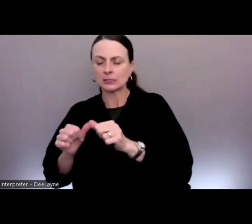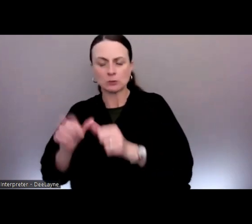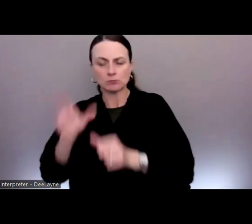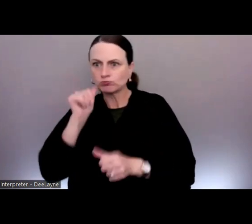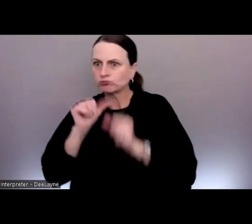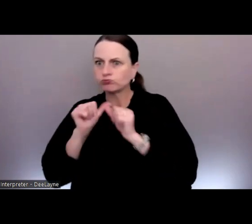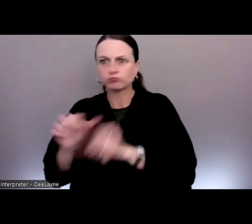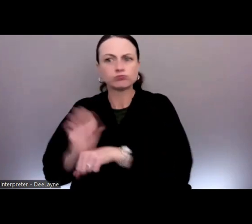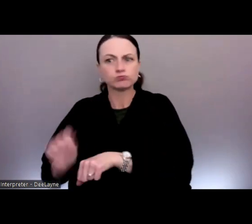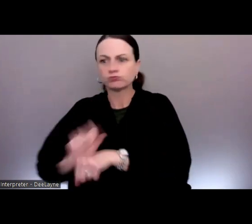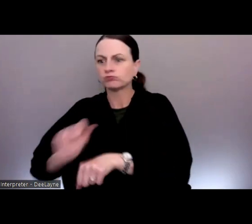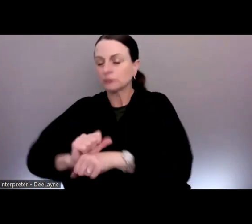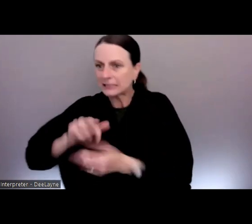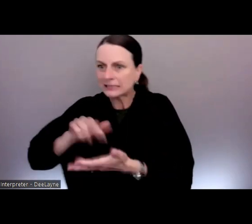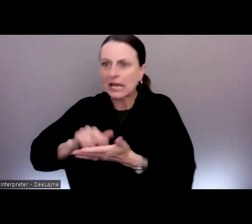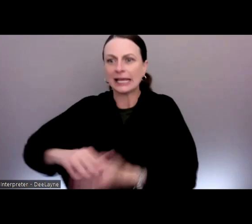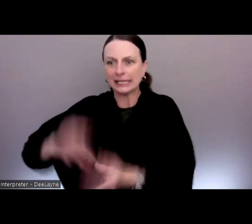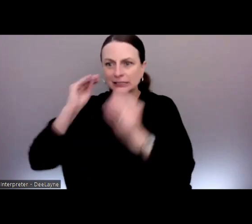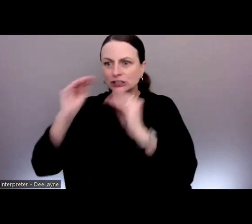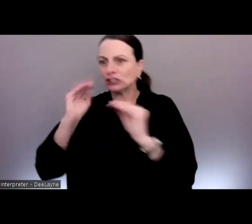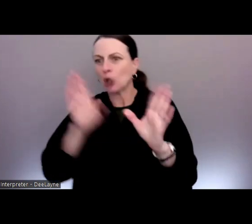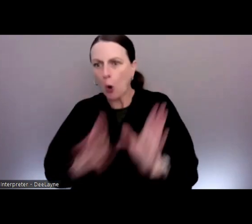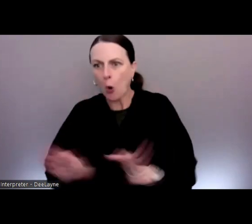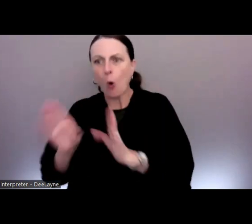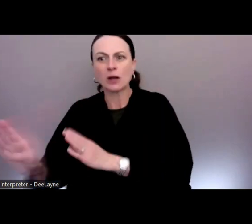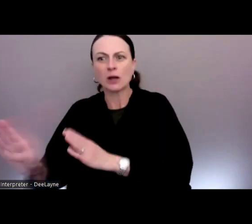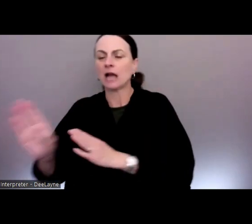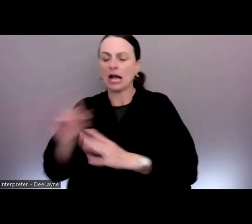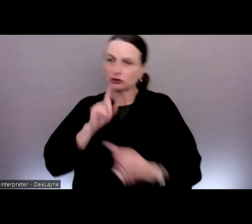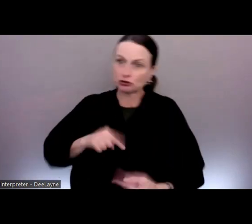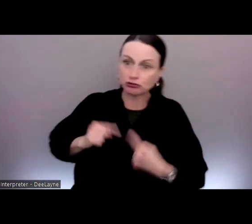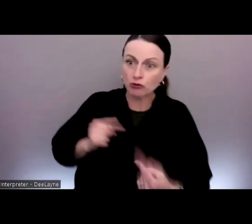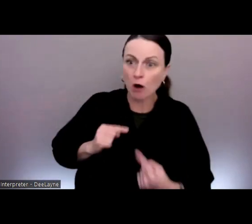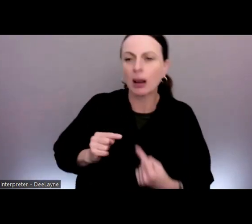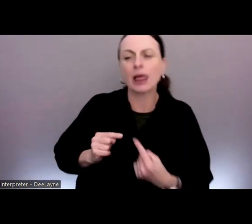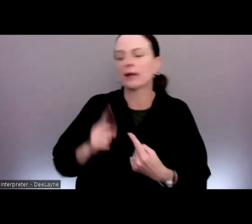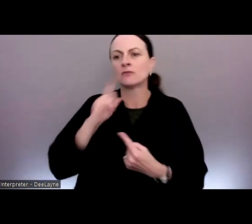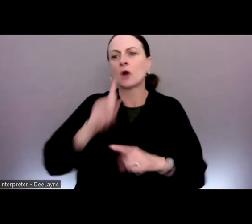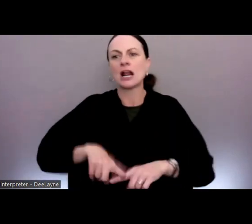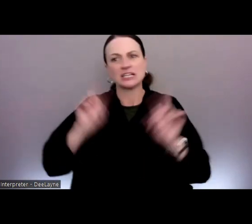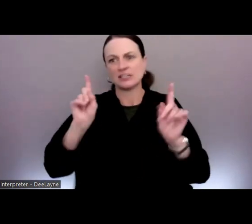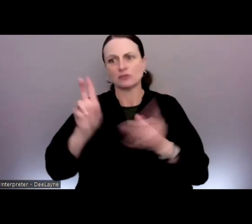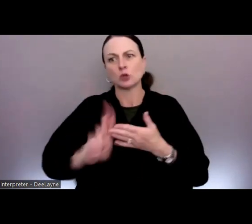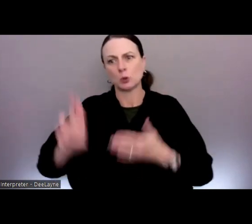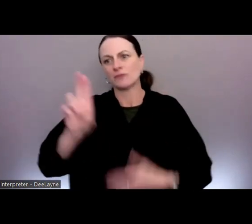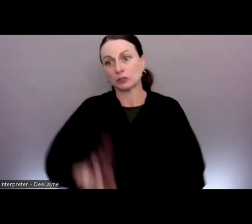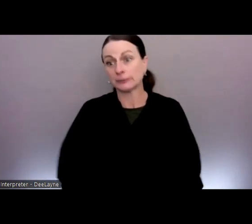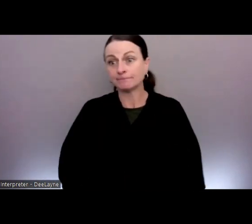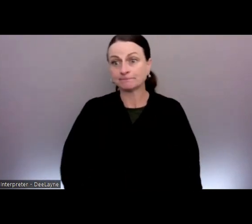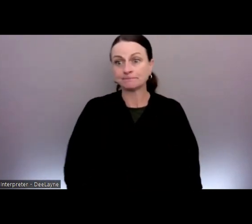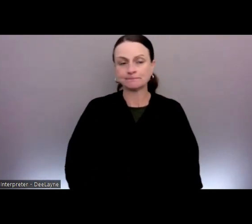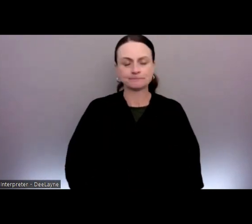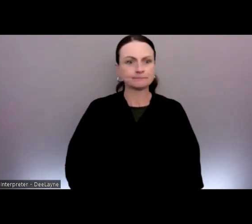in studying, teaching, organizing, and struggling for a different university.